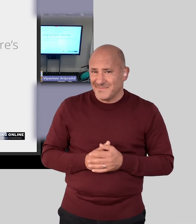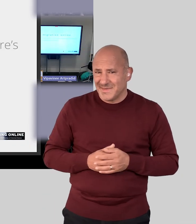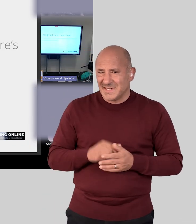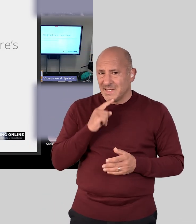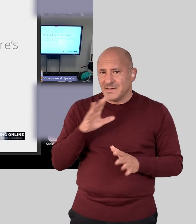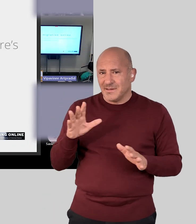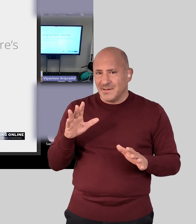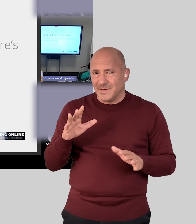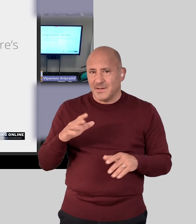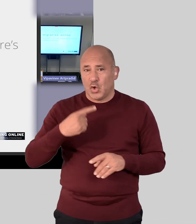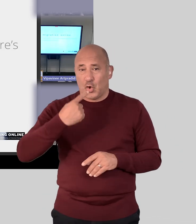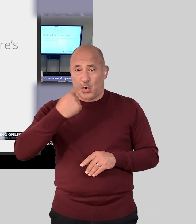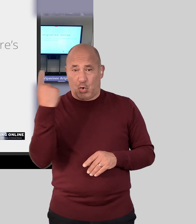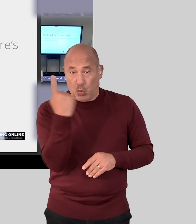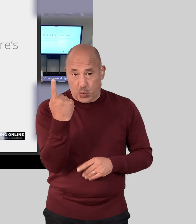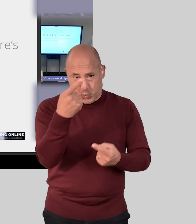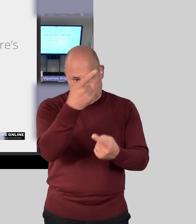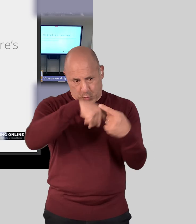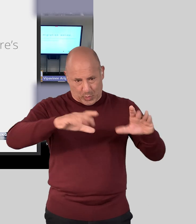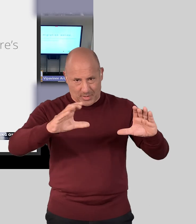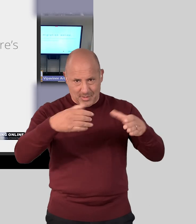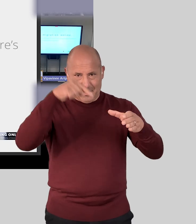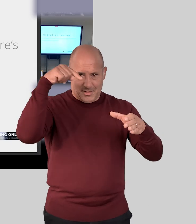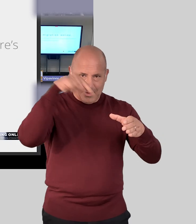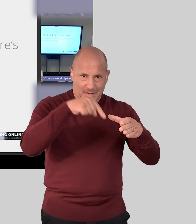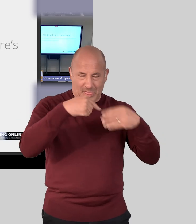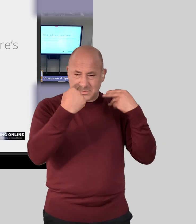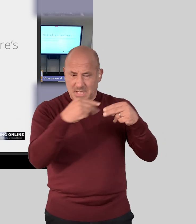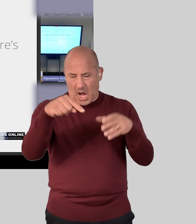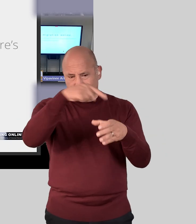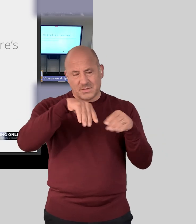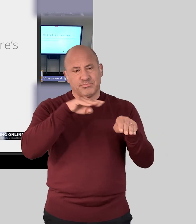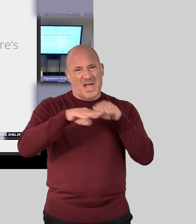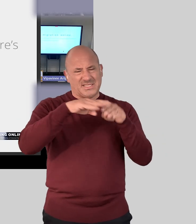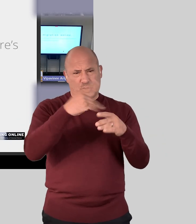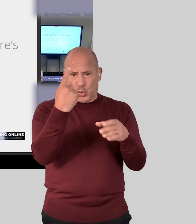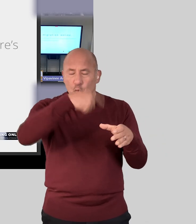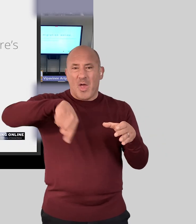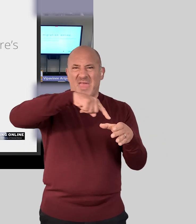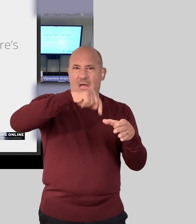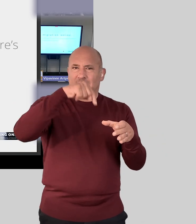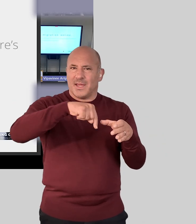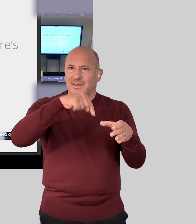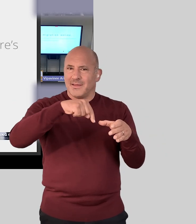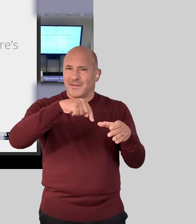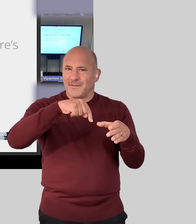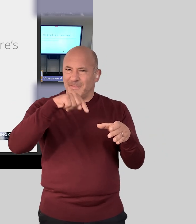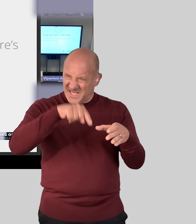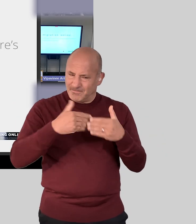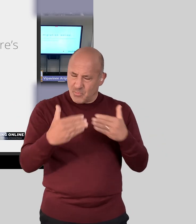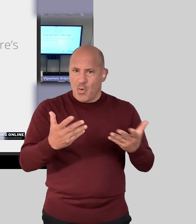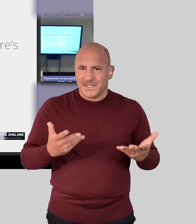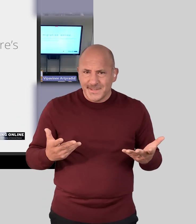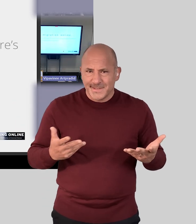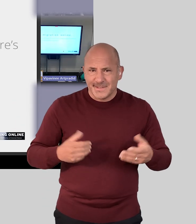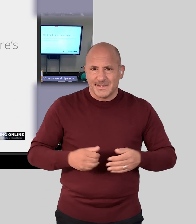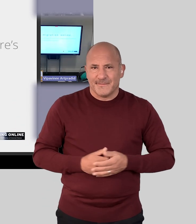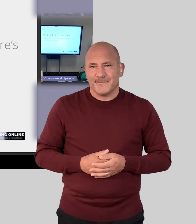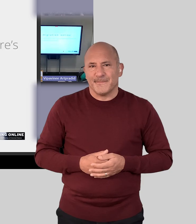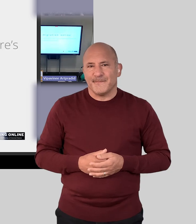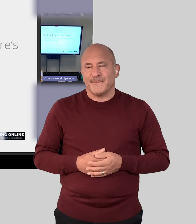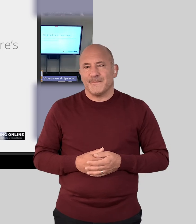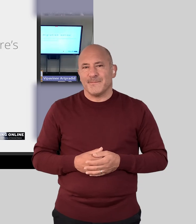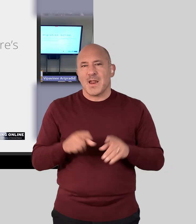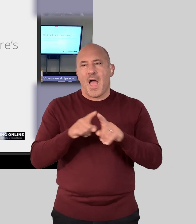out there that are practicing. It's about the integrity of the pool of dancers that are practicing. So when he's talking